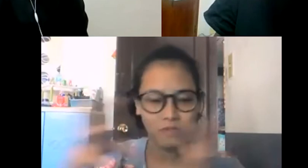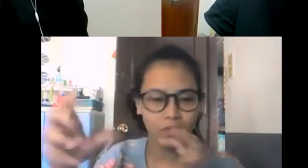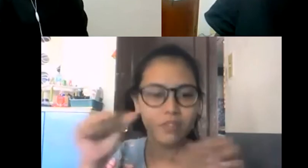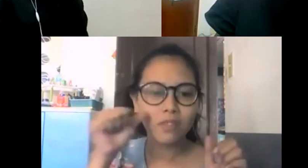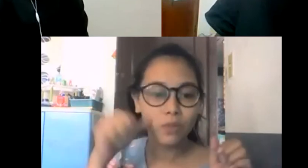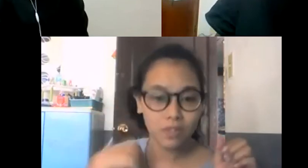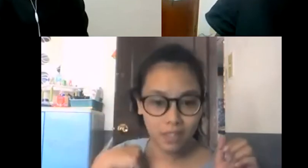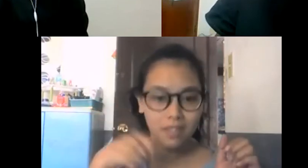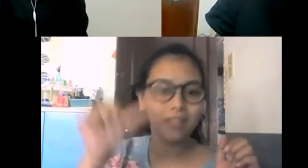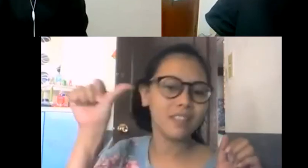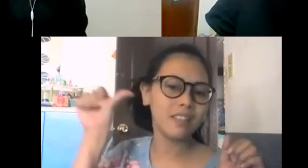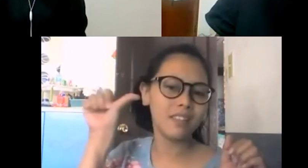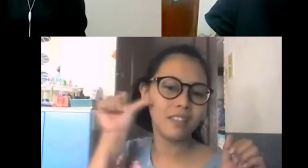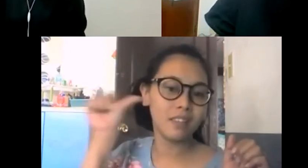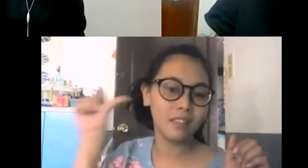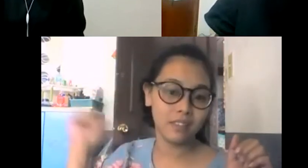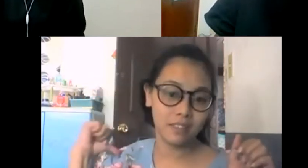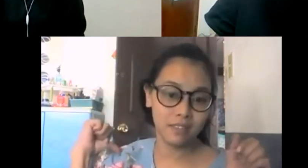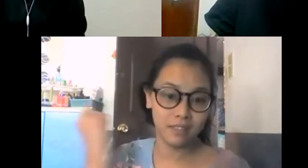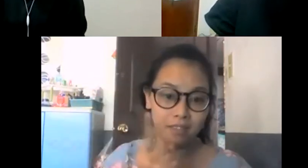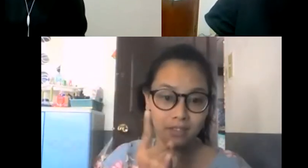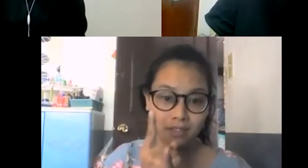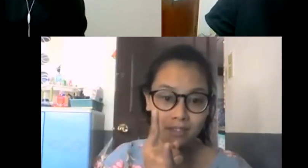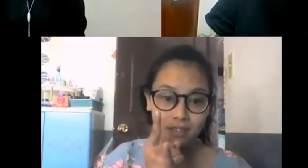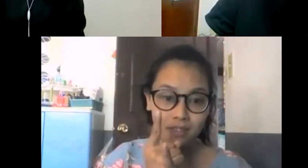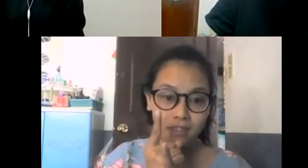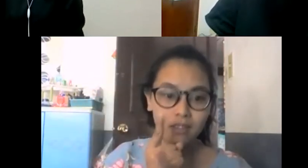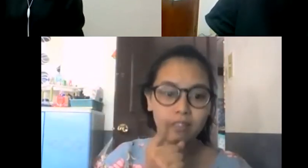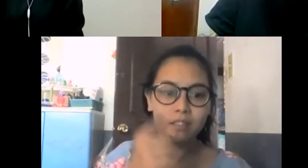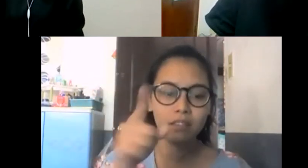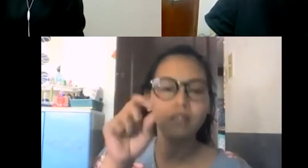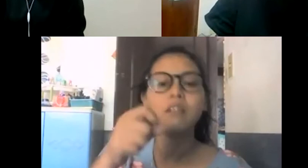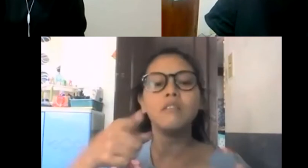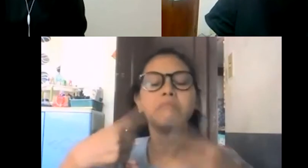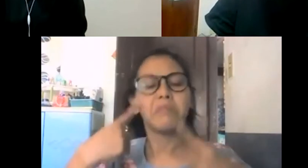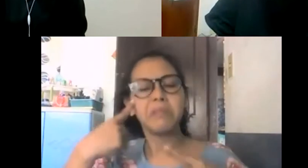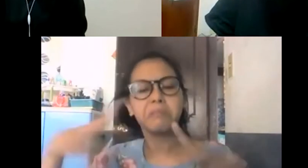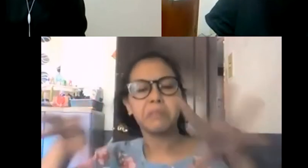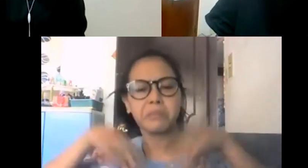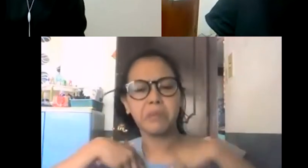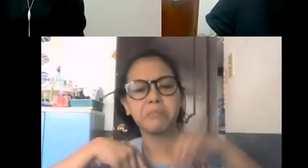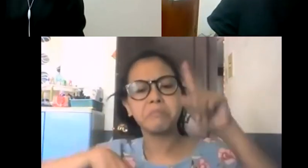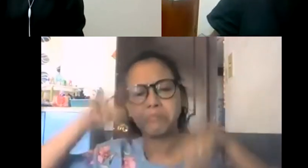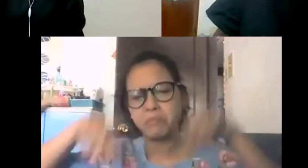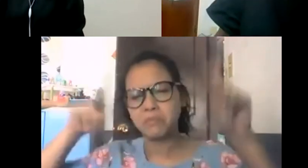So I realized when you put us into the groups and we were discussing yesterday versus